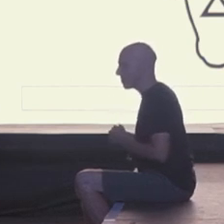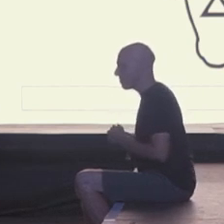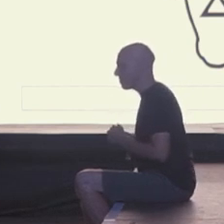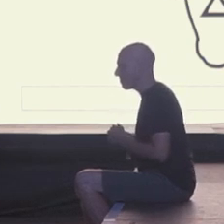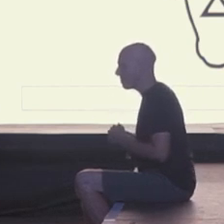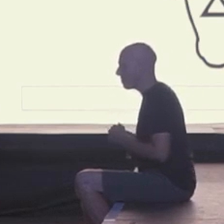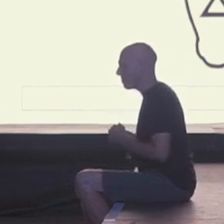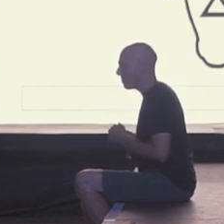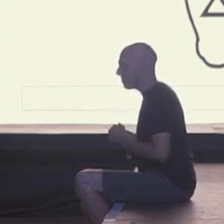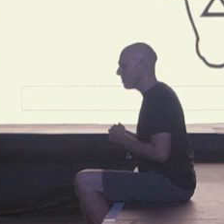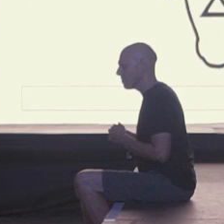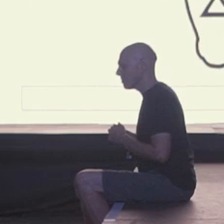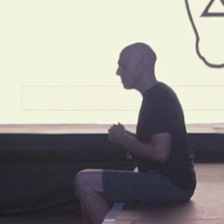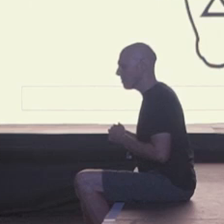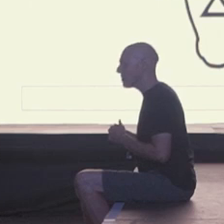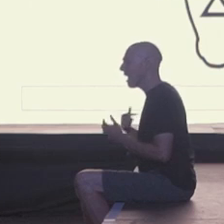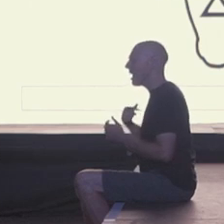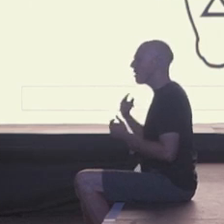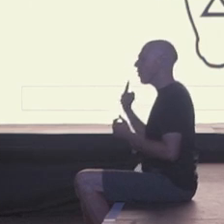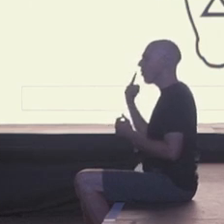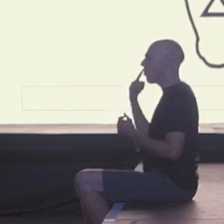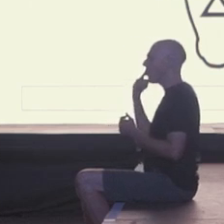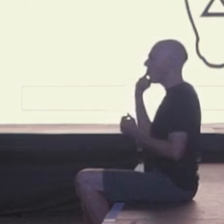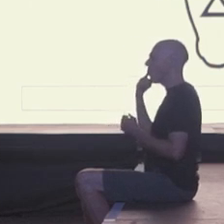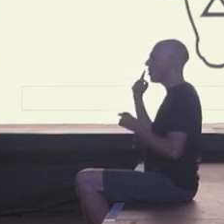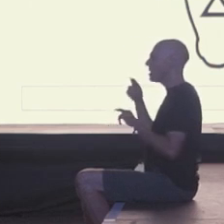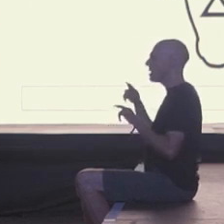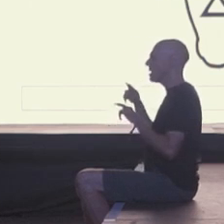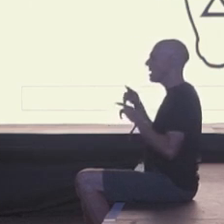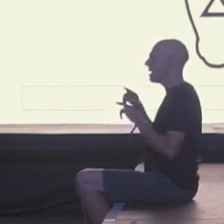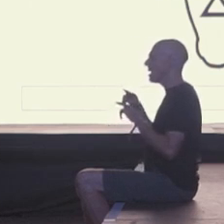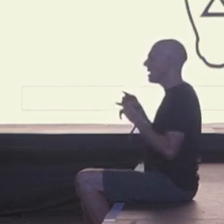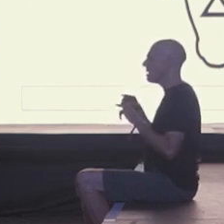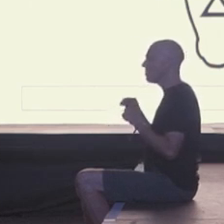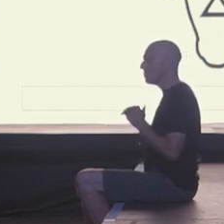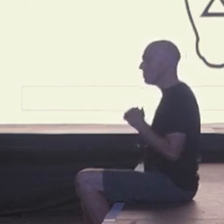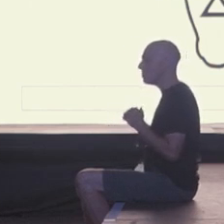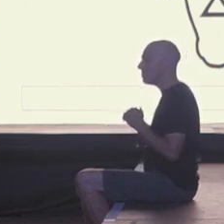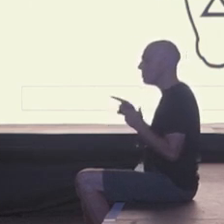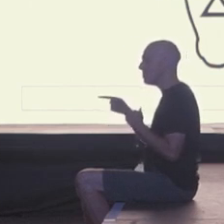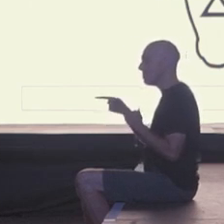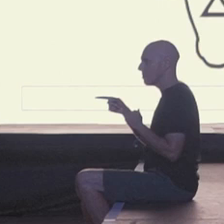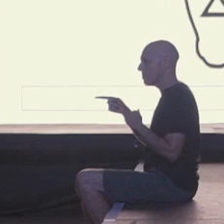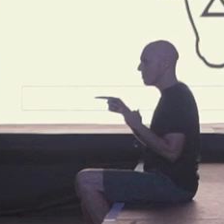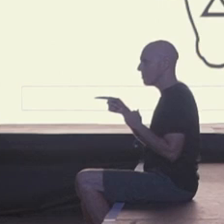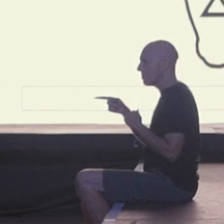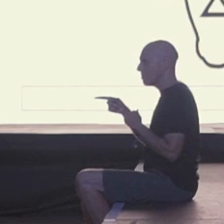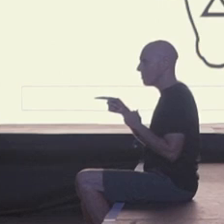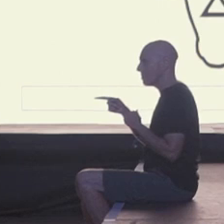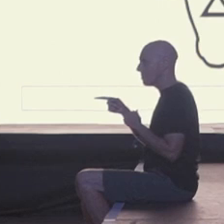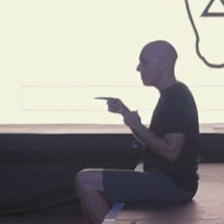And we thought, great, if Leeds can do it, why don't we give that a crack in other councils? Because we got a relatively big network of volunteers across the